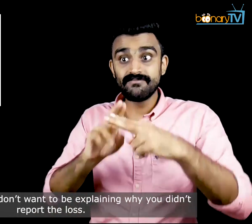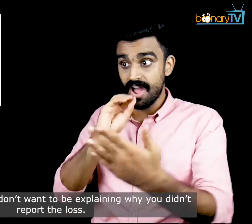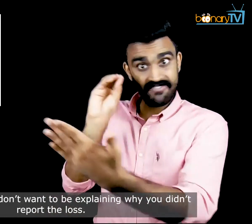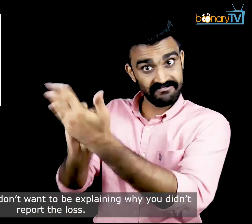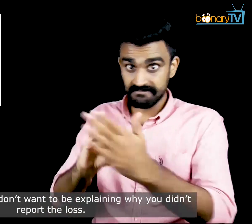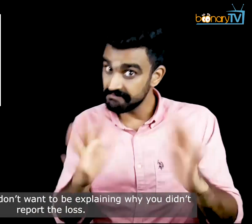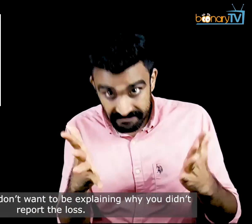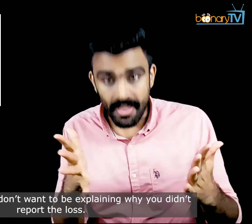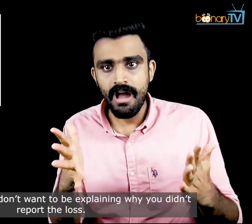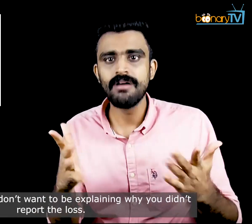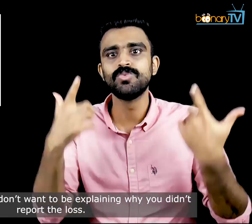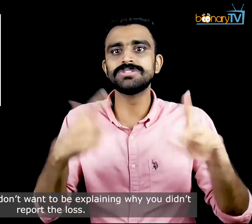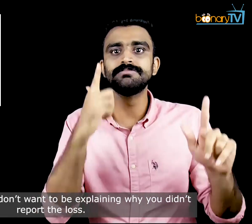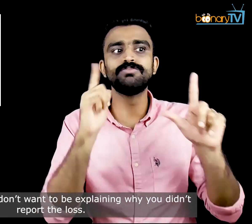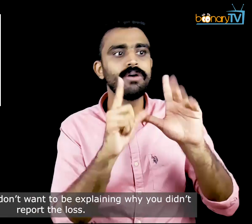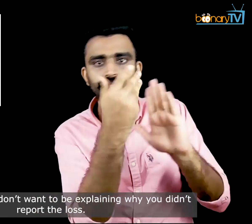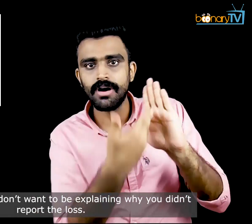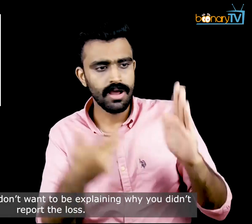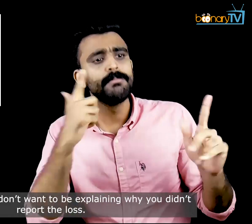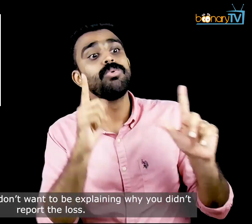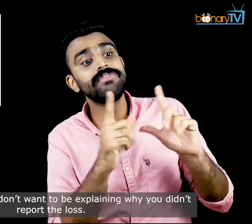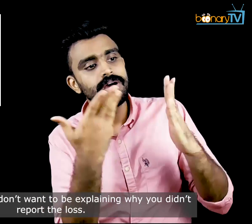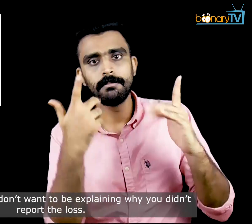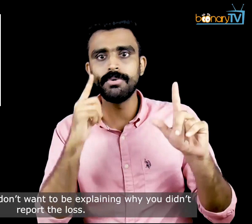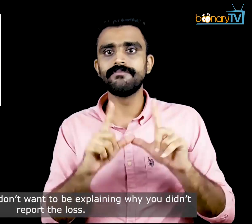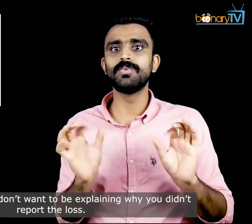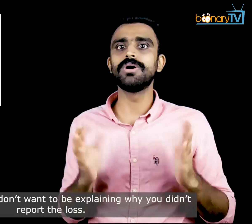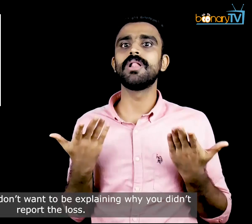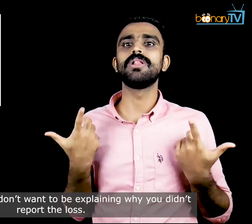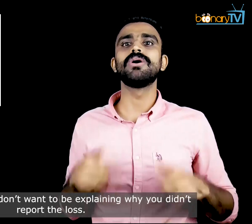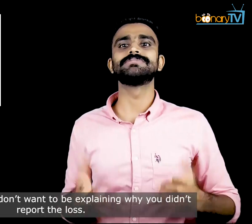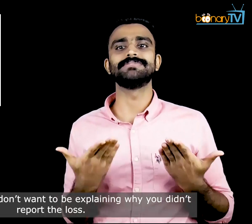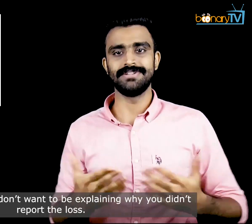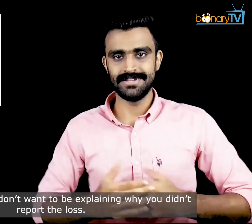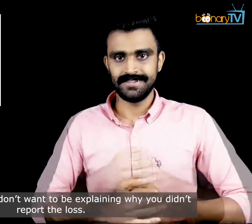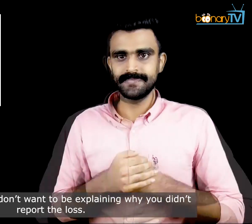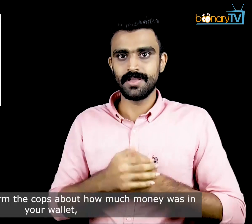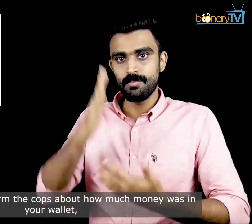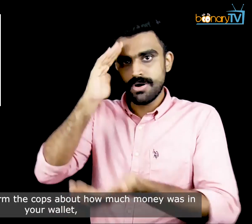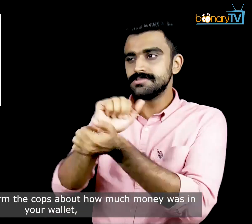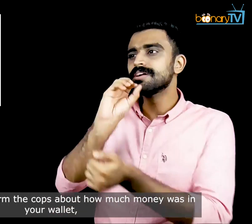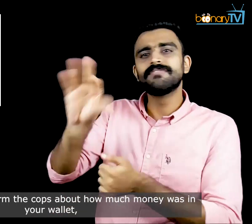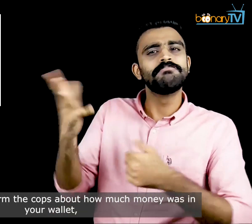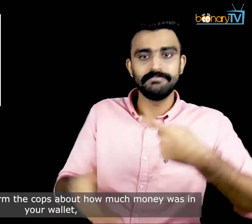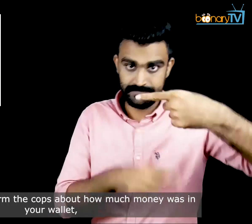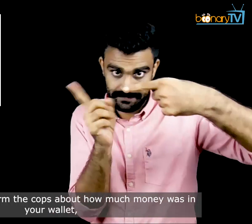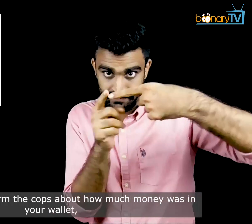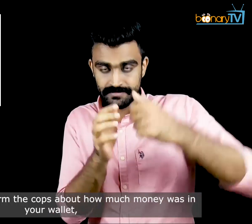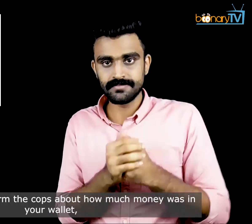it happens, you don't want to be explaining why you didn't report the loss. You will have to inform the cops